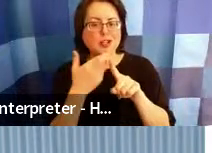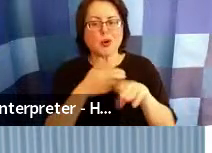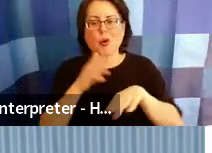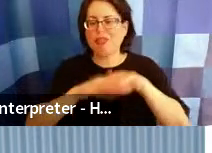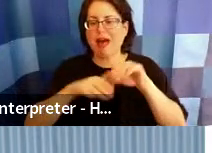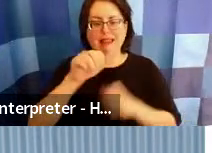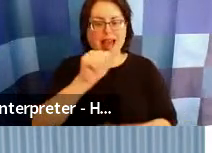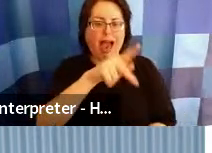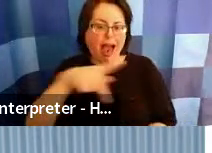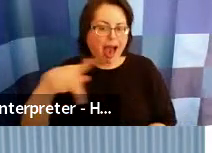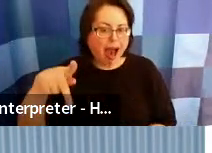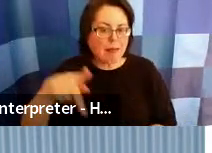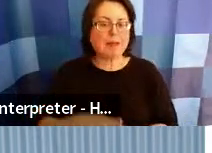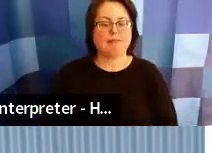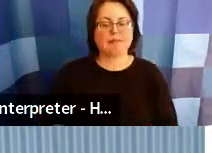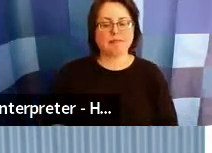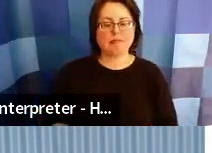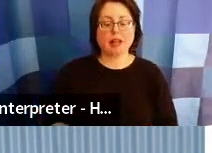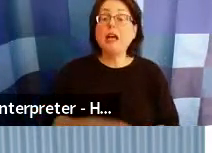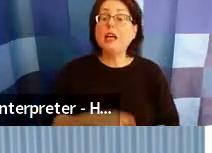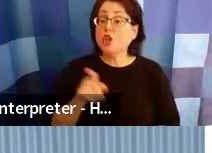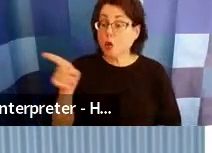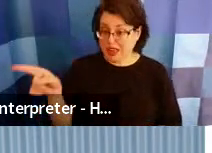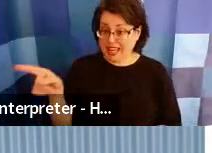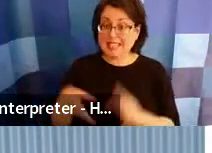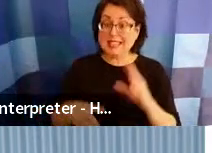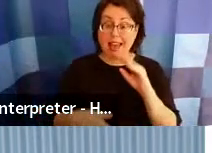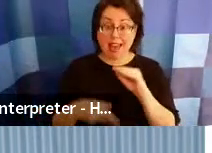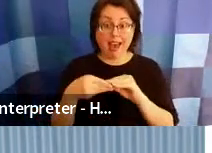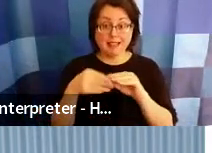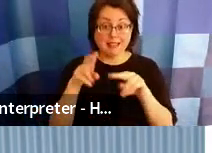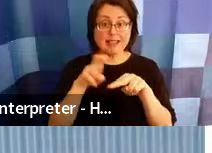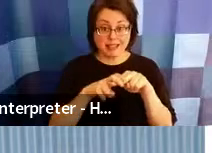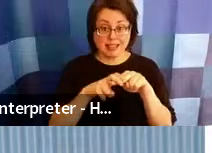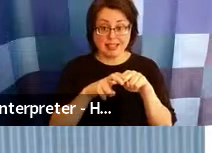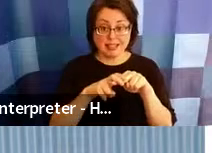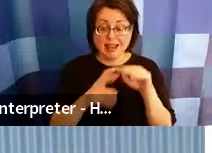last slide, this vehicle that adds a seat and the incremental